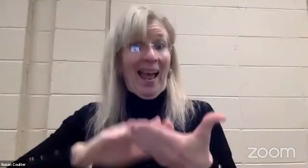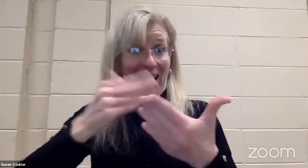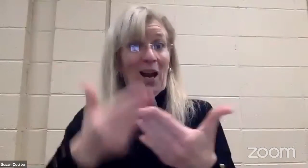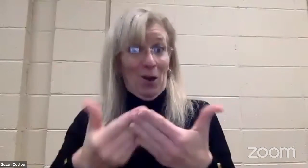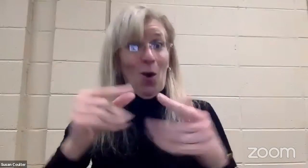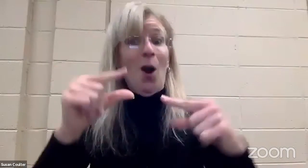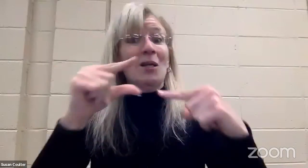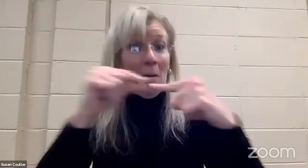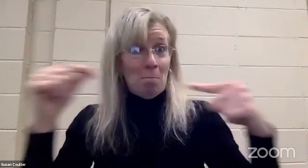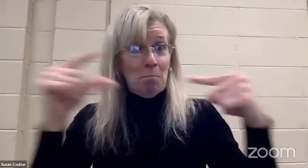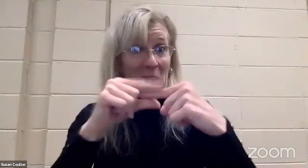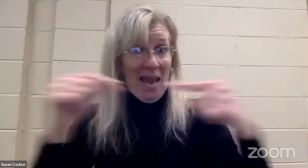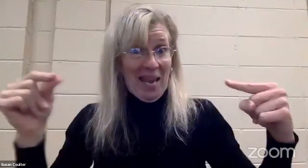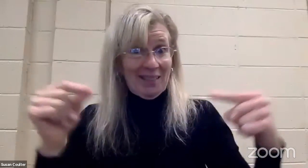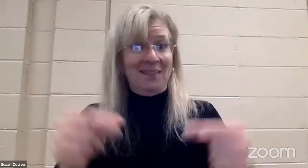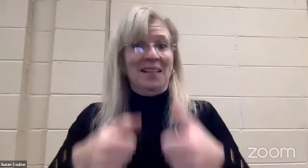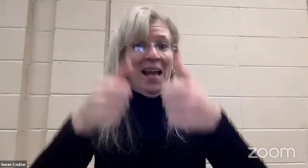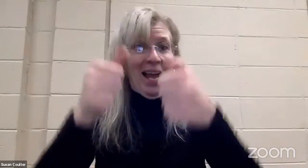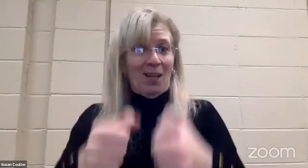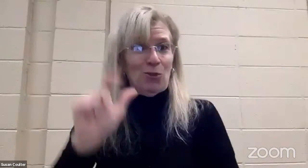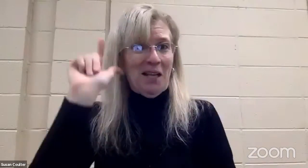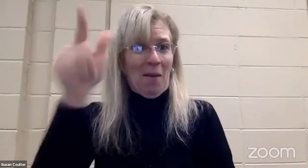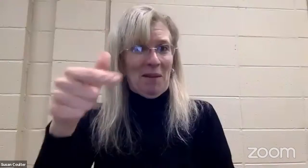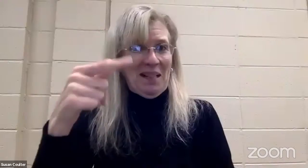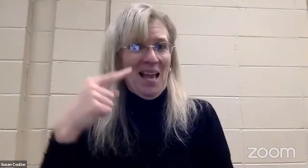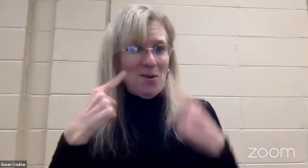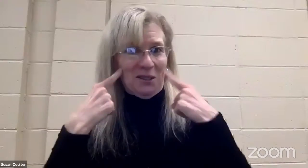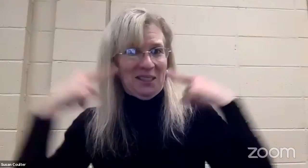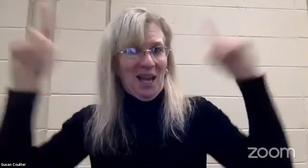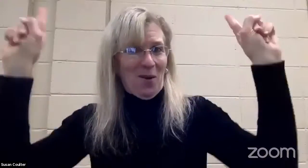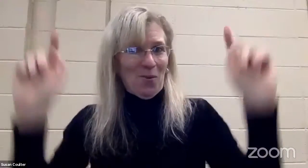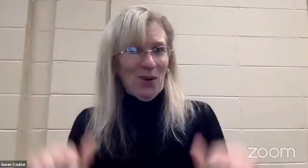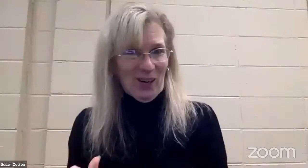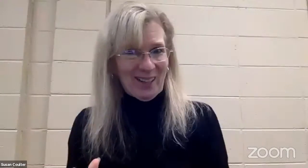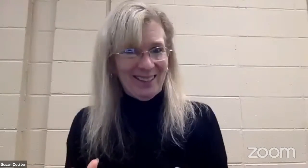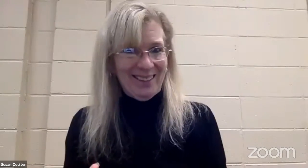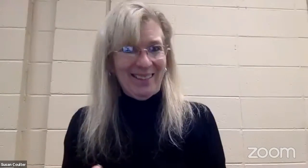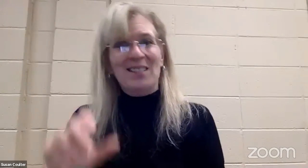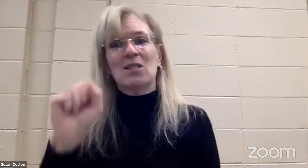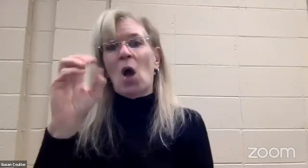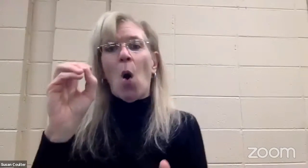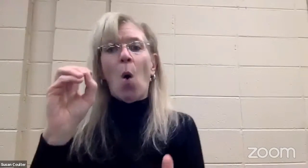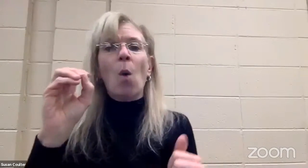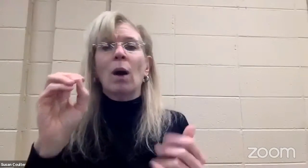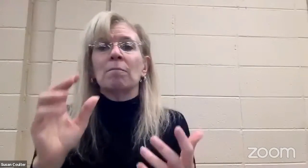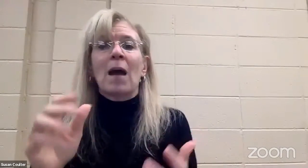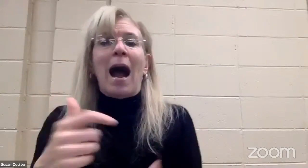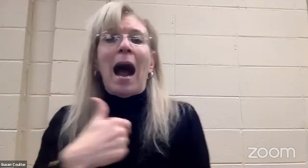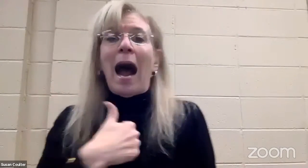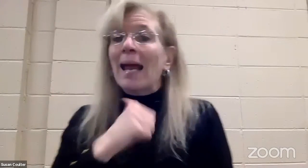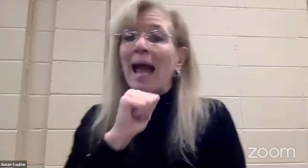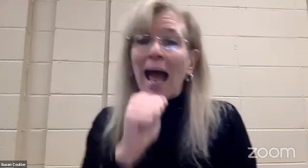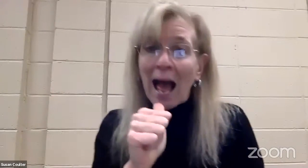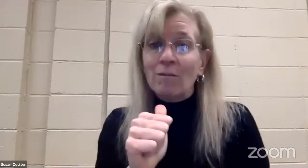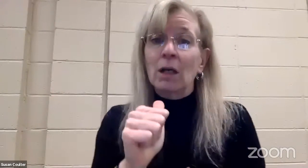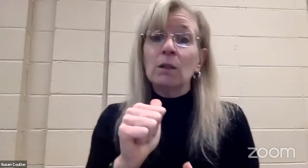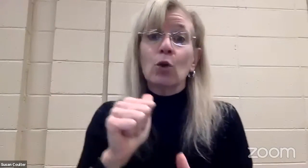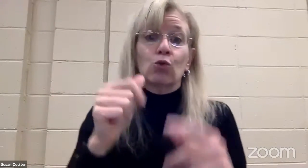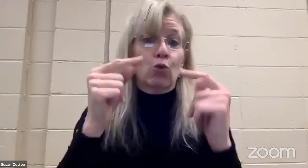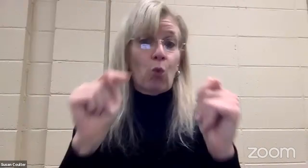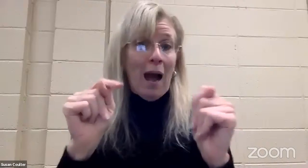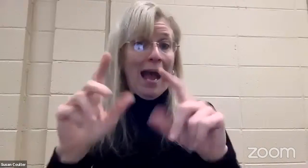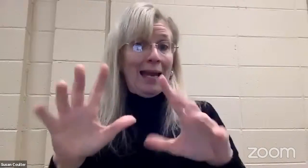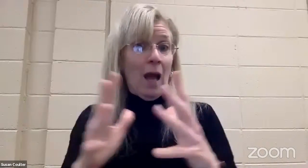went ahead and cooked beans. And she told me later and said it worked. So I